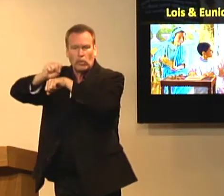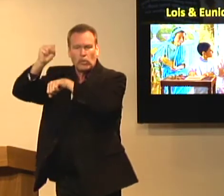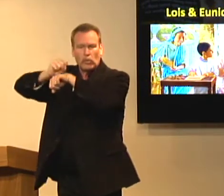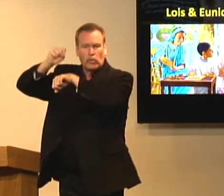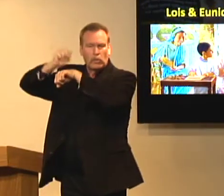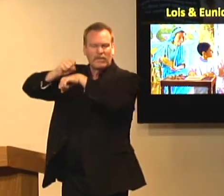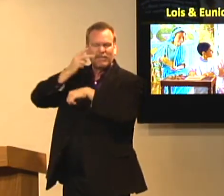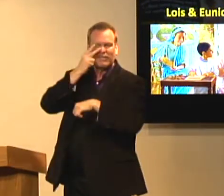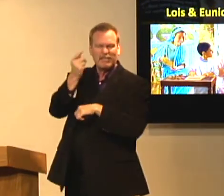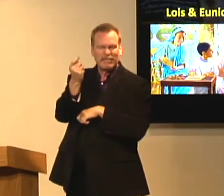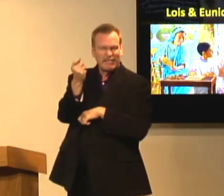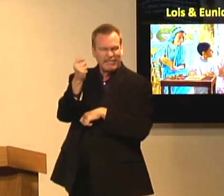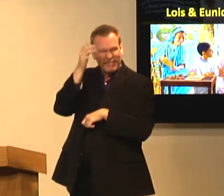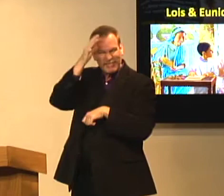fathers, because usually the dads are out working,